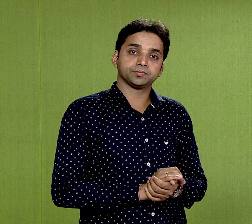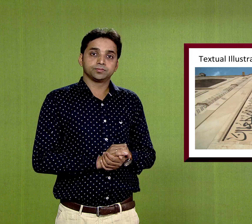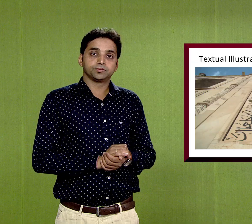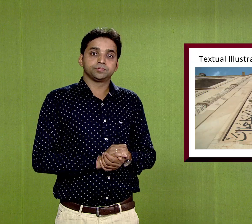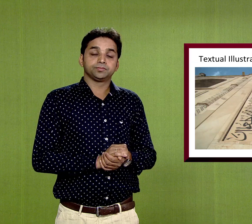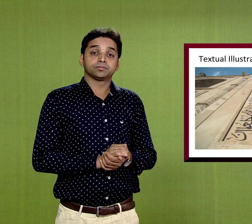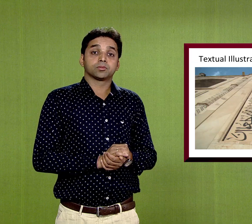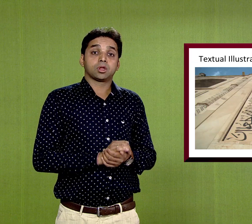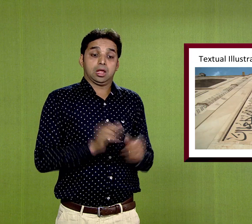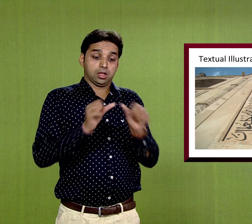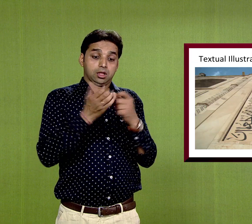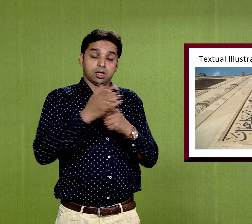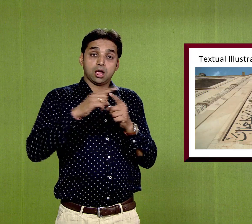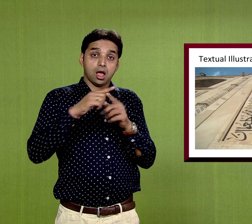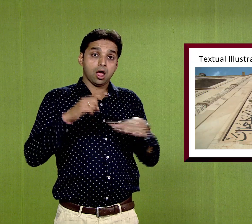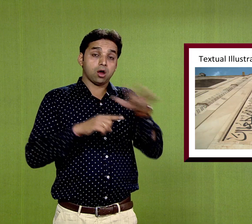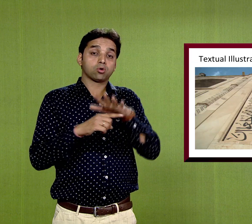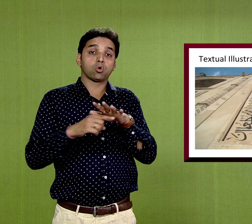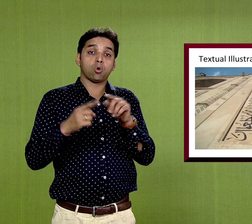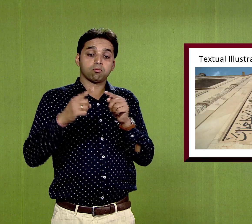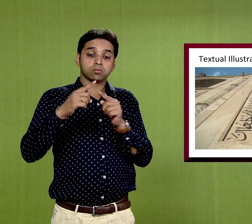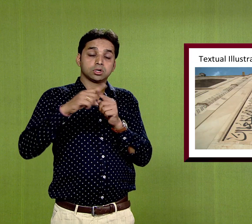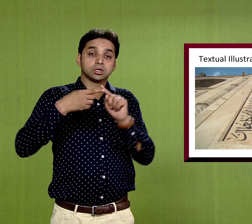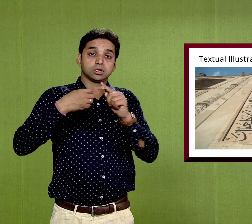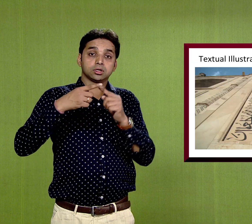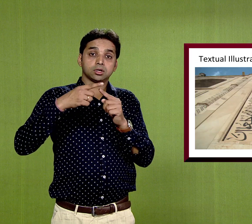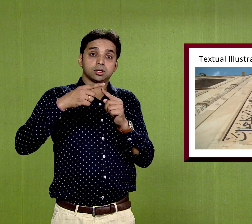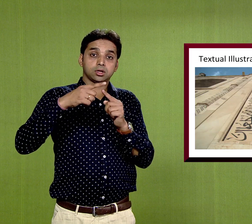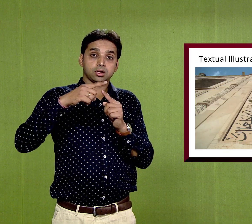The art of textual illustration got a new look